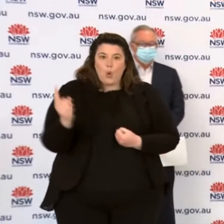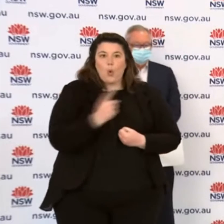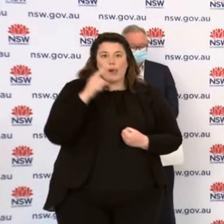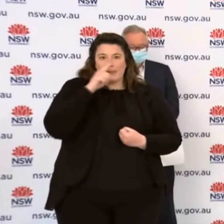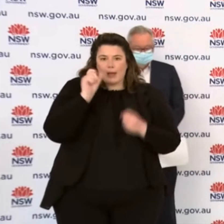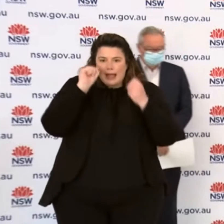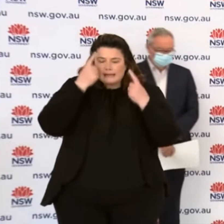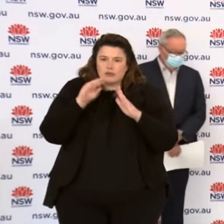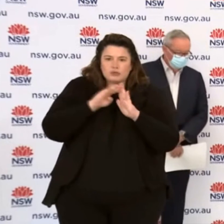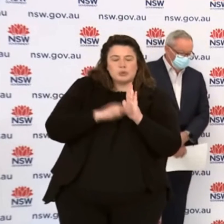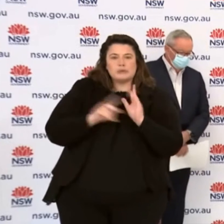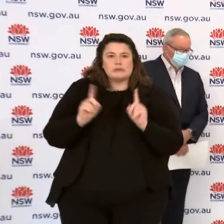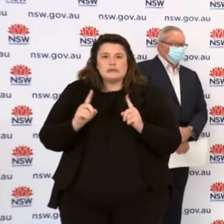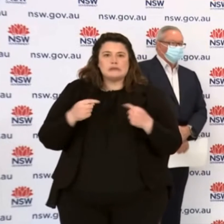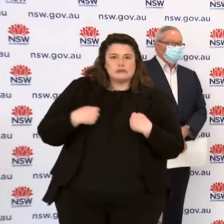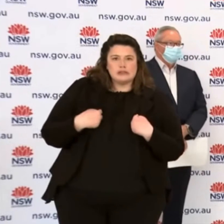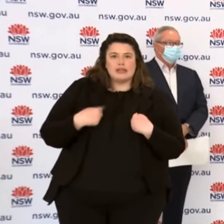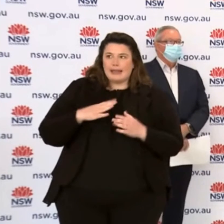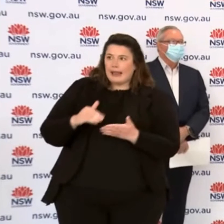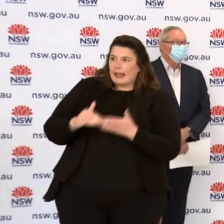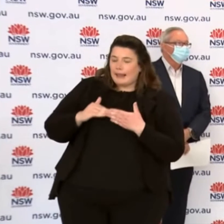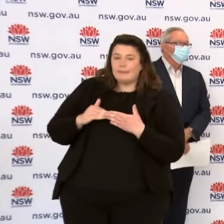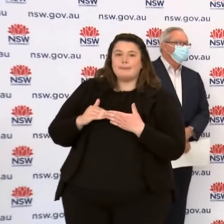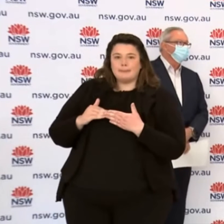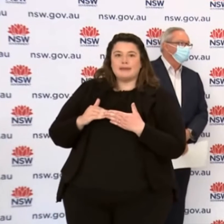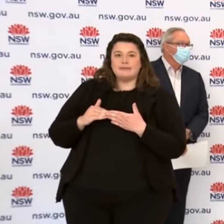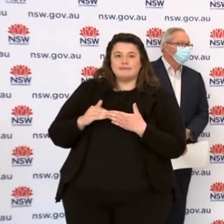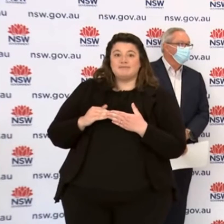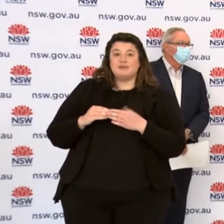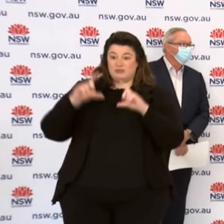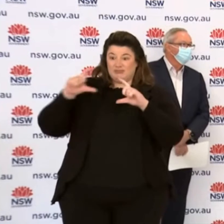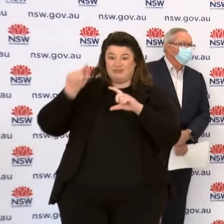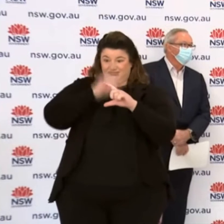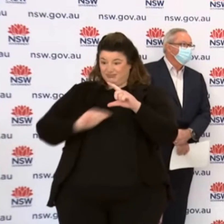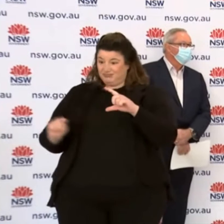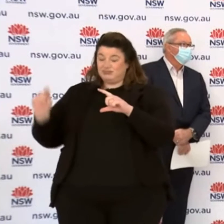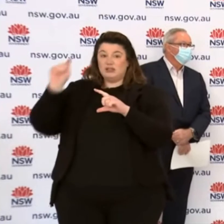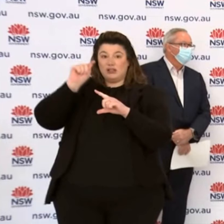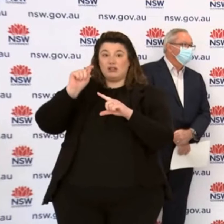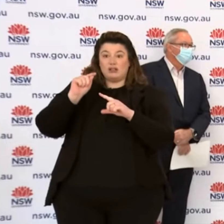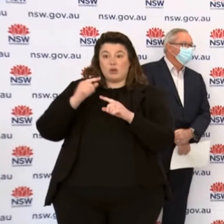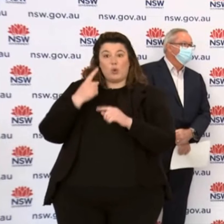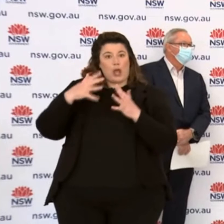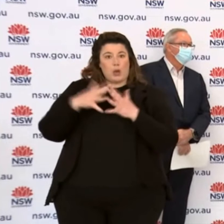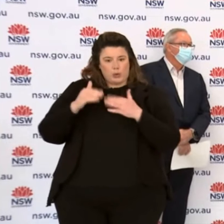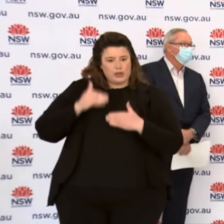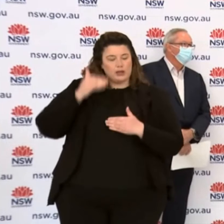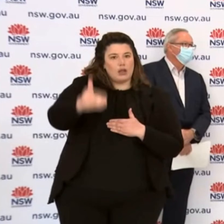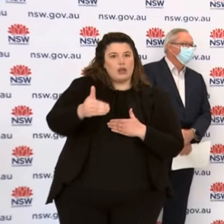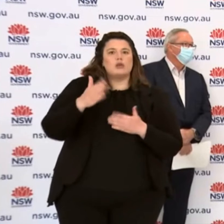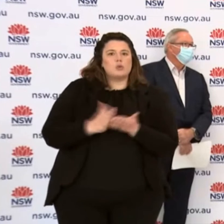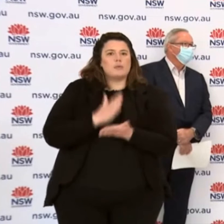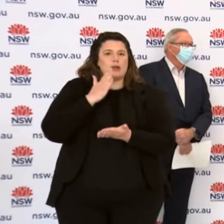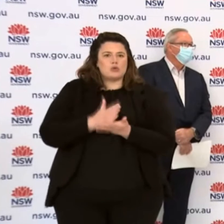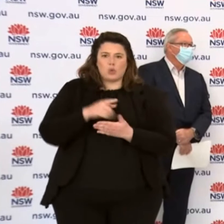communities of those 2 large cities and the towns and villages around it to get through the next 7 days and make sure that no one